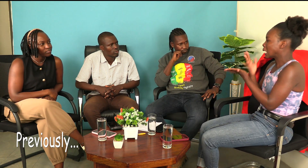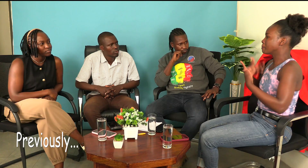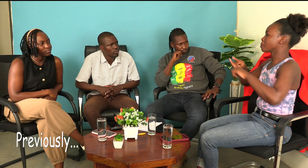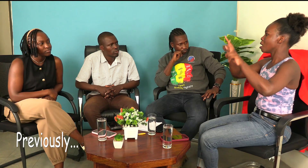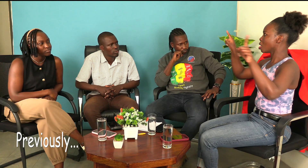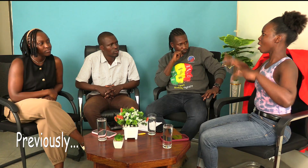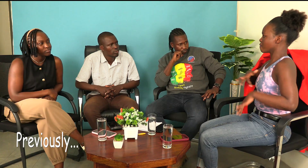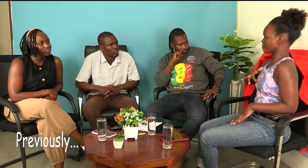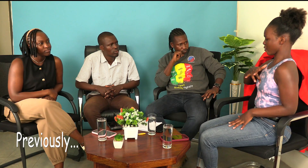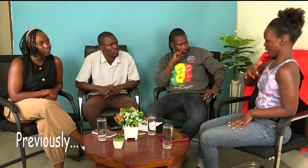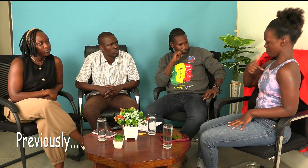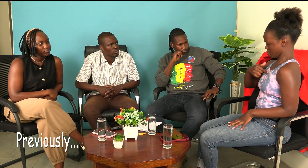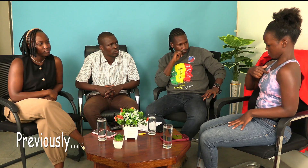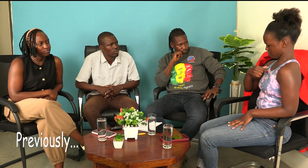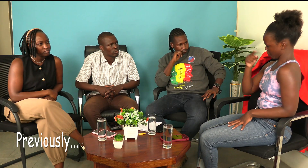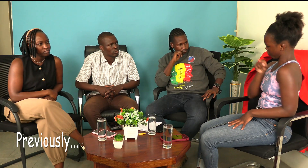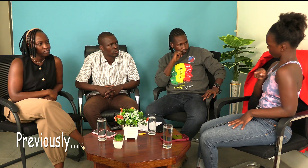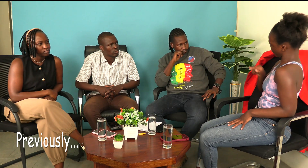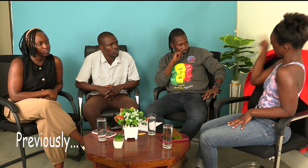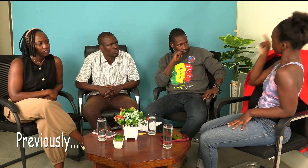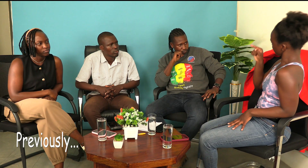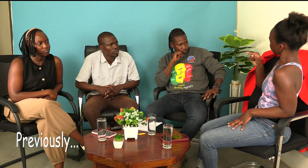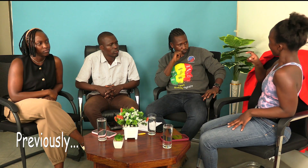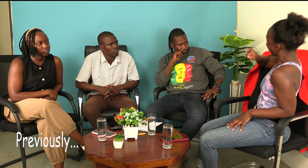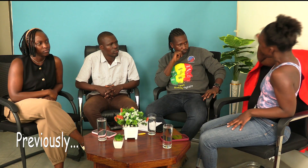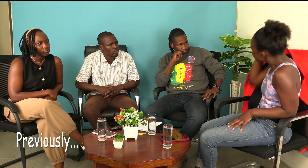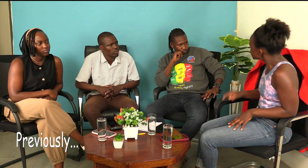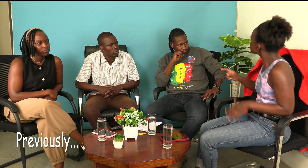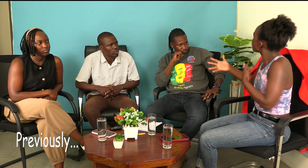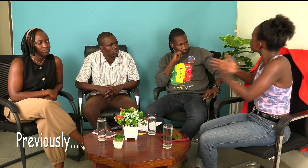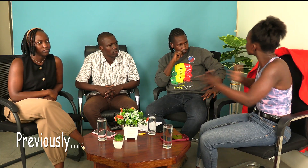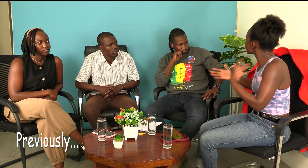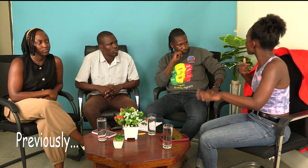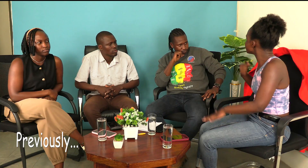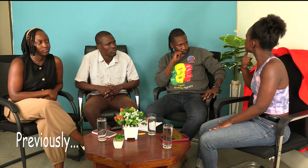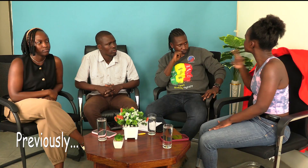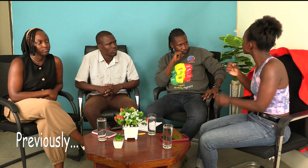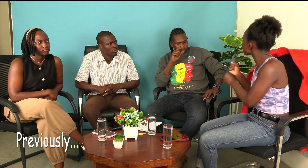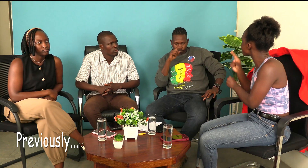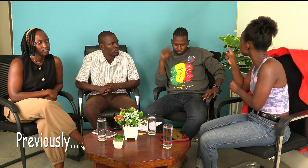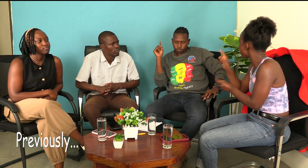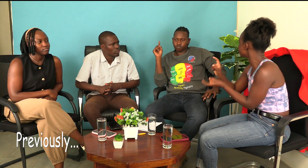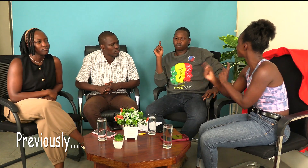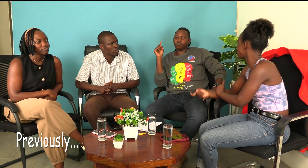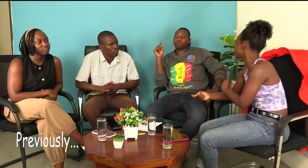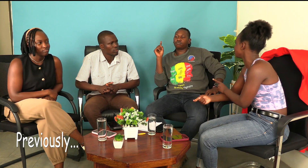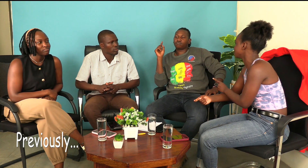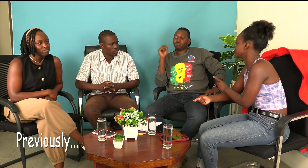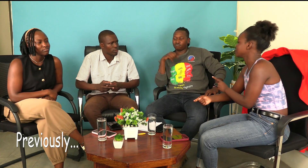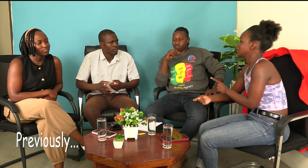force this thing, it might make you feel stressed. Yes. So you feel like every time